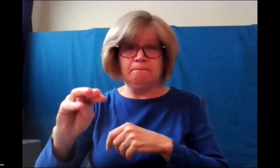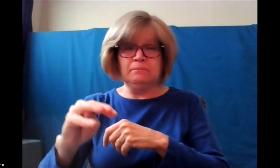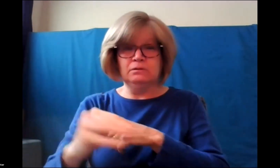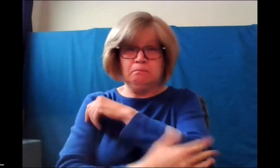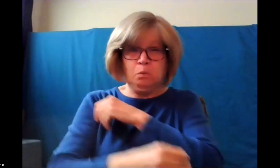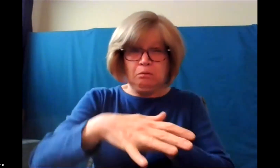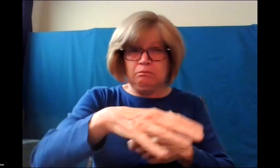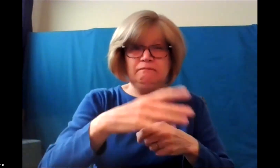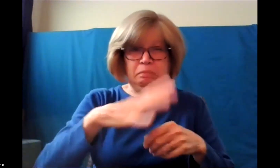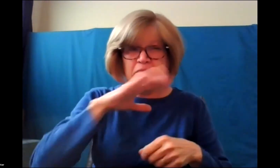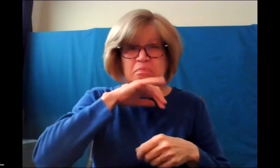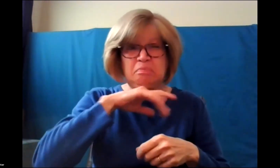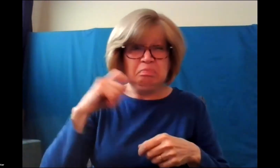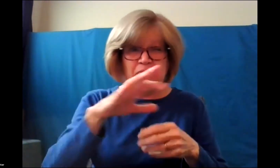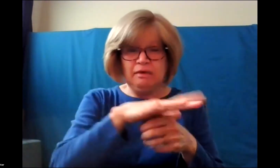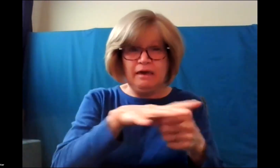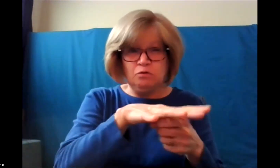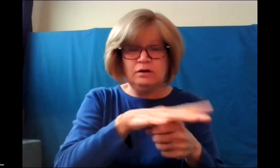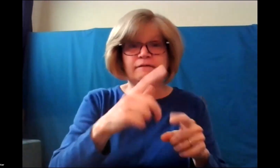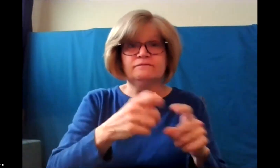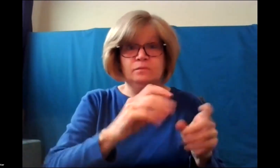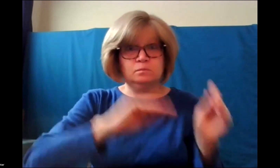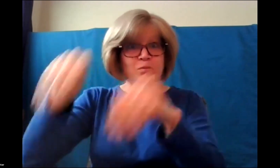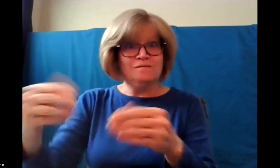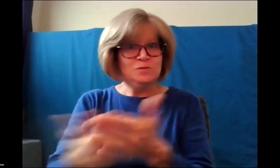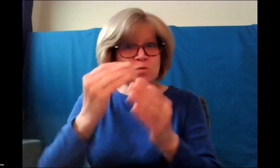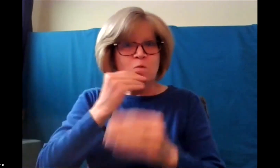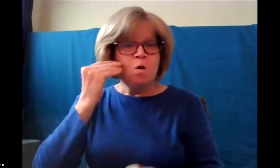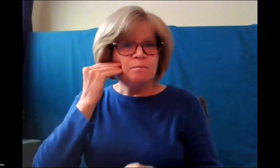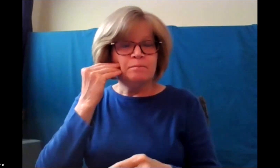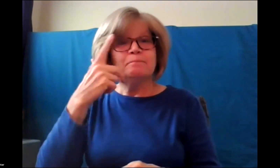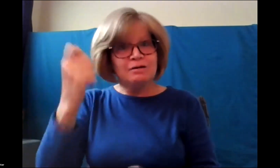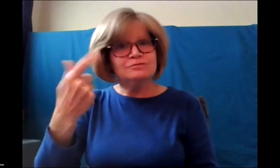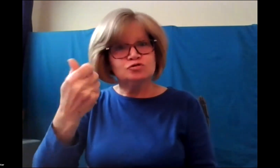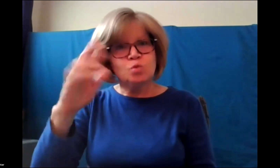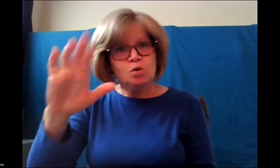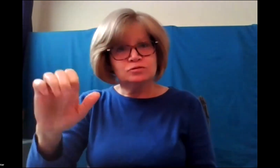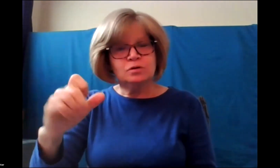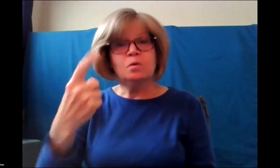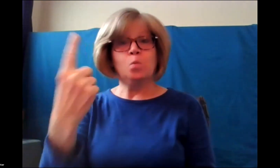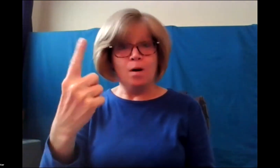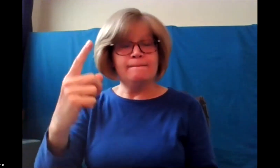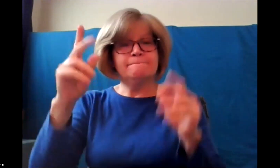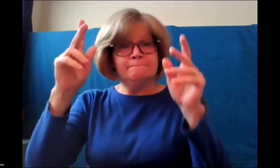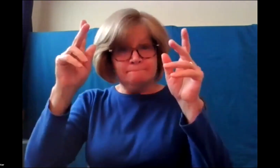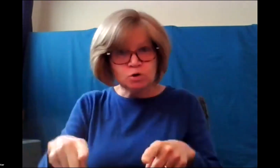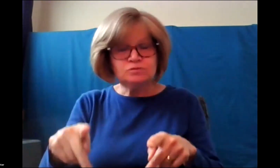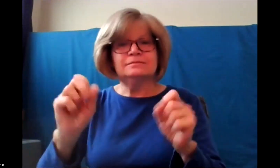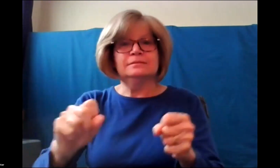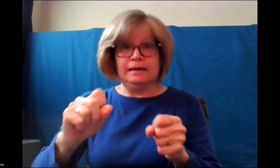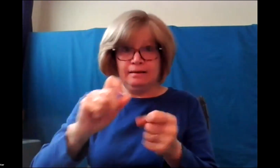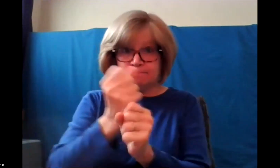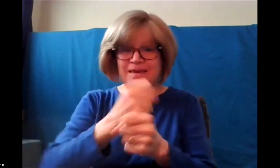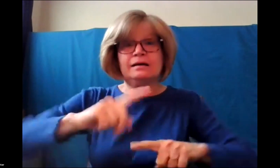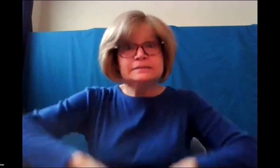own home, all thanks to George Bailey. One person can make a profound